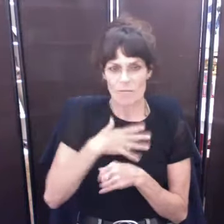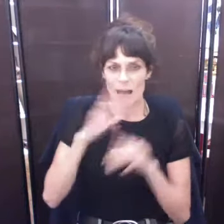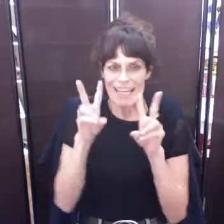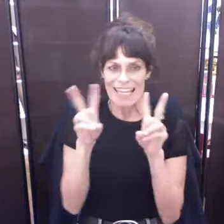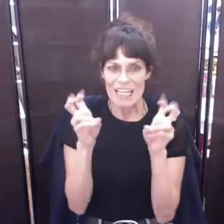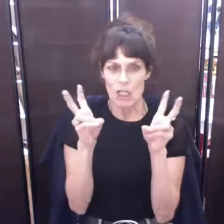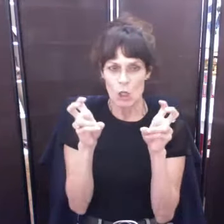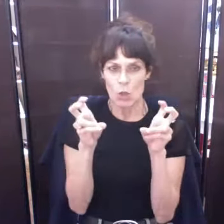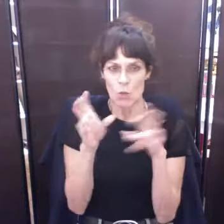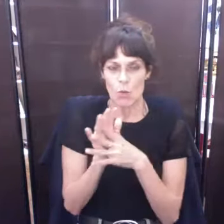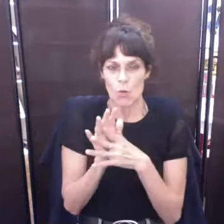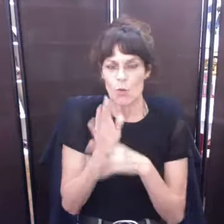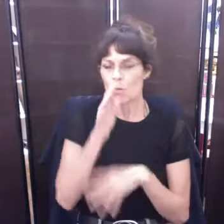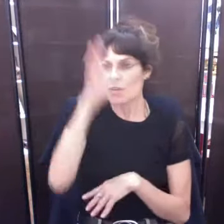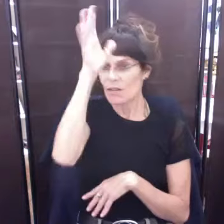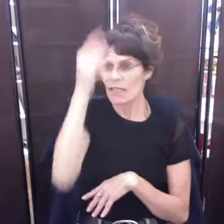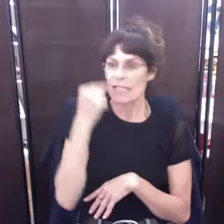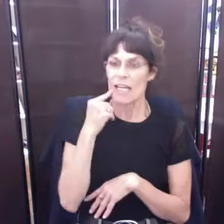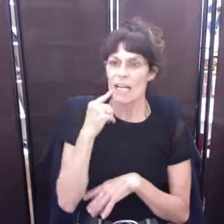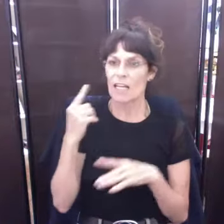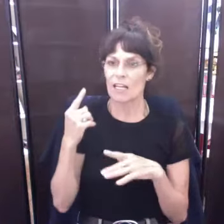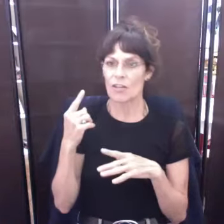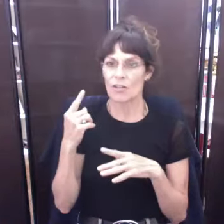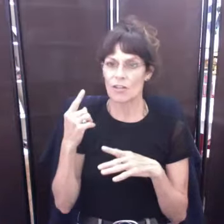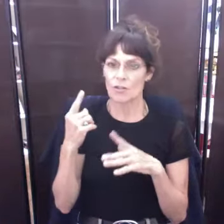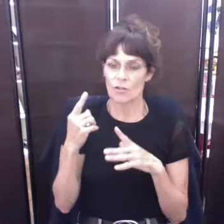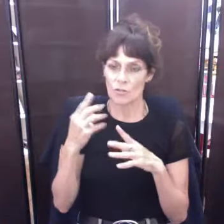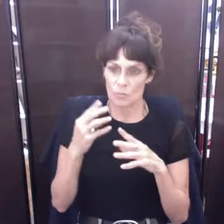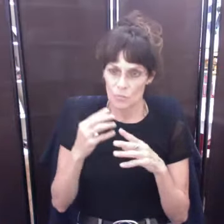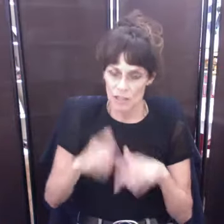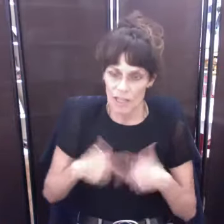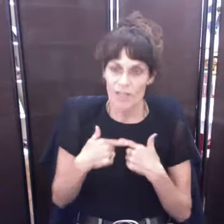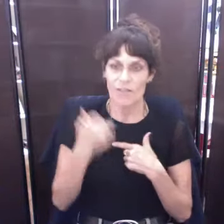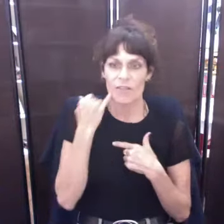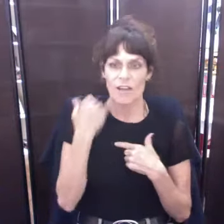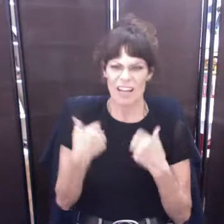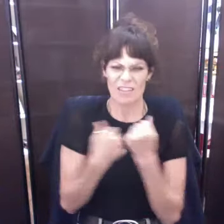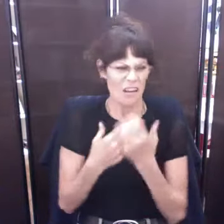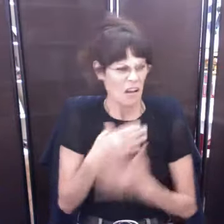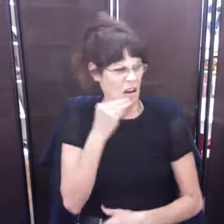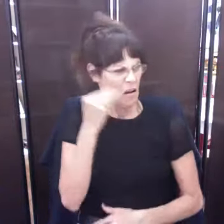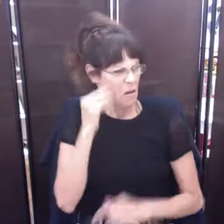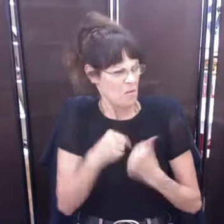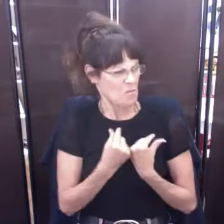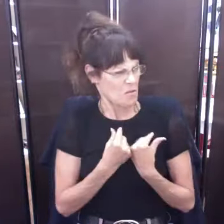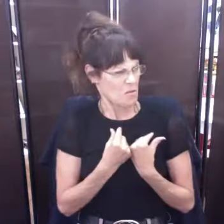parents said I could come there if I get a sponsor. And, you know, I was that girl that would say, I'm not getting a home group. I like to be mysterious. I'm